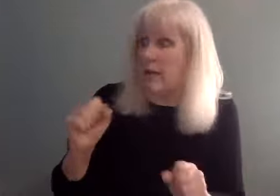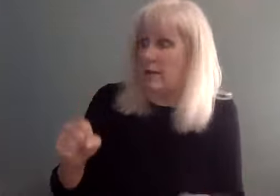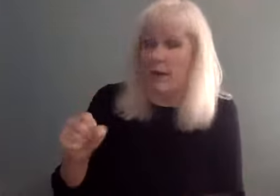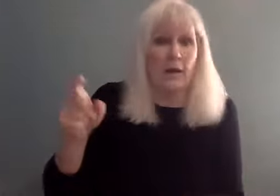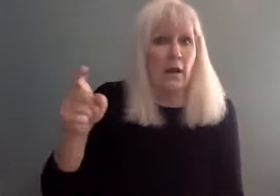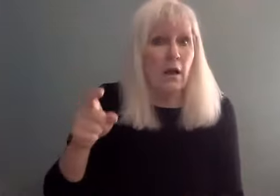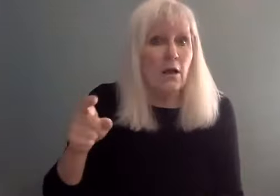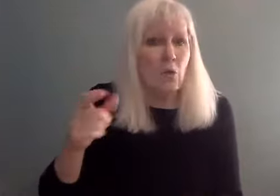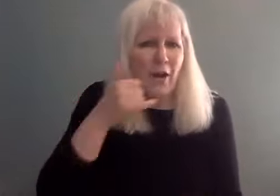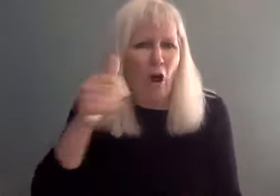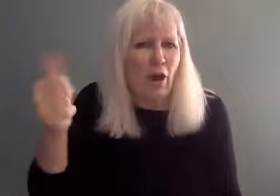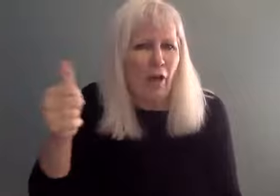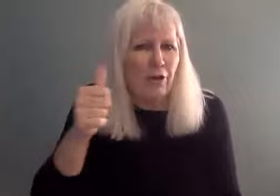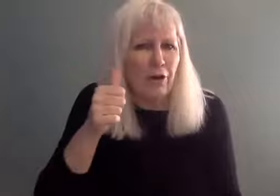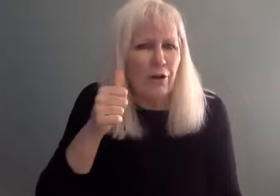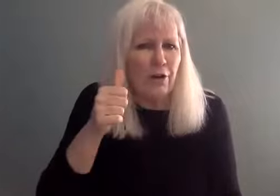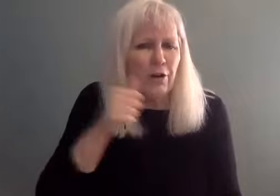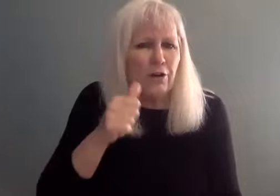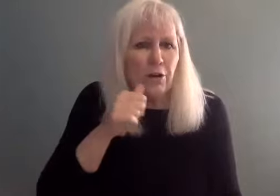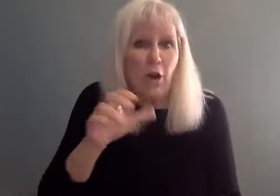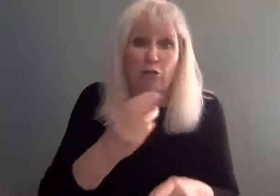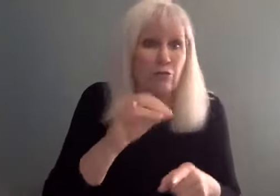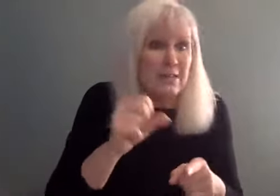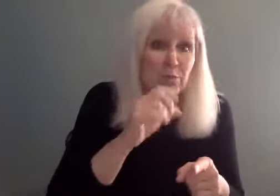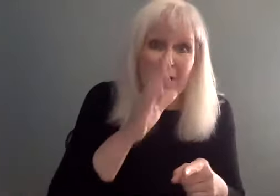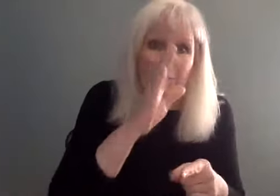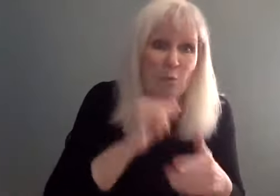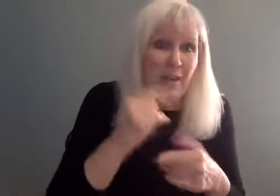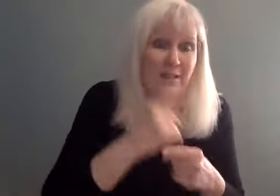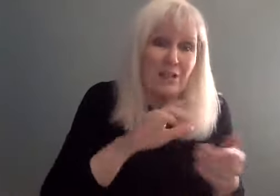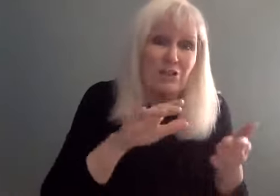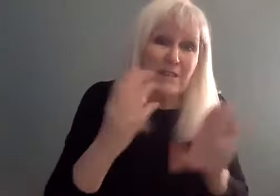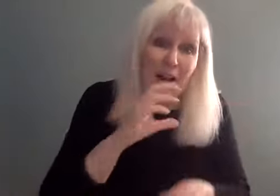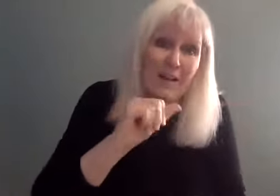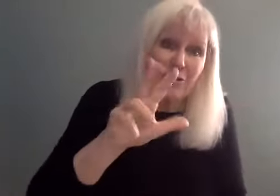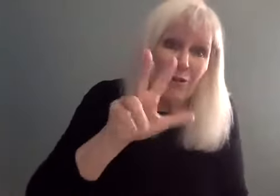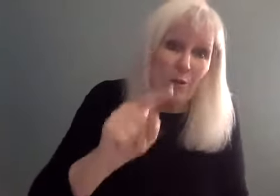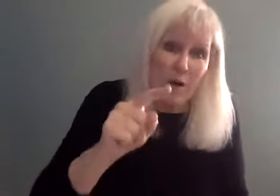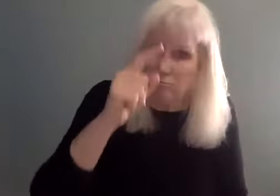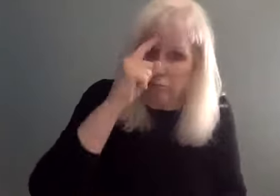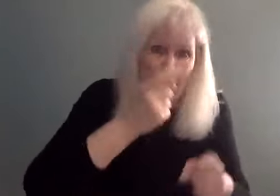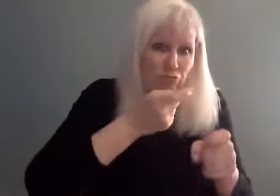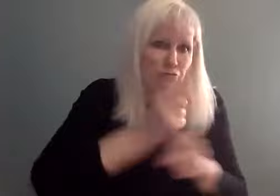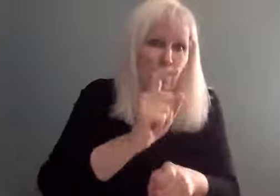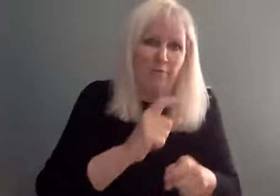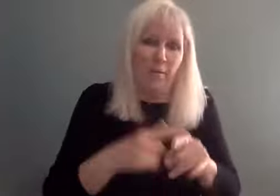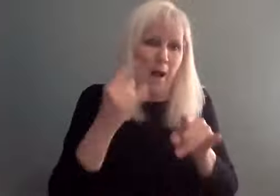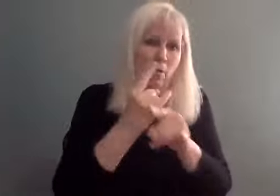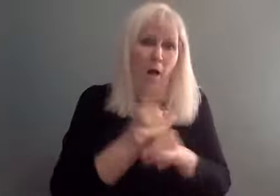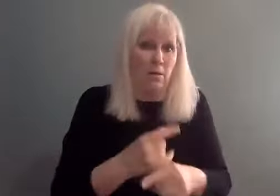And Chris wasn't sober that day. And Chris died at 31 years old of wet brain. didn't know me, didn't know us. The nurse said, you can go in and talk to her,